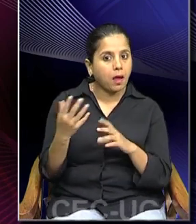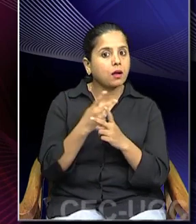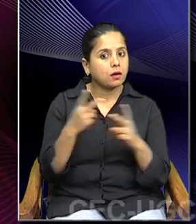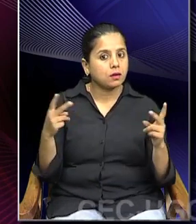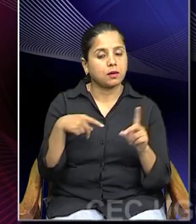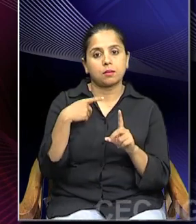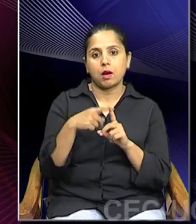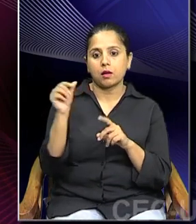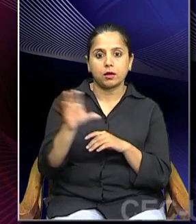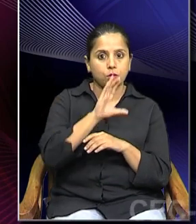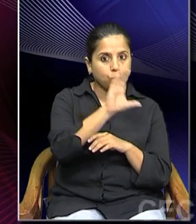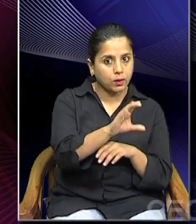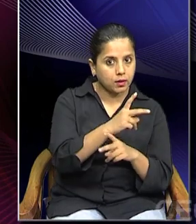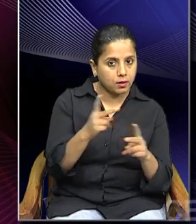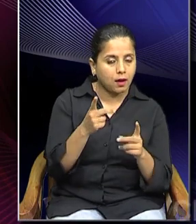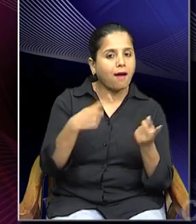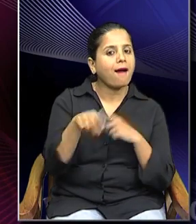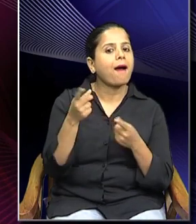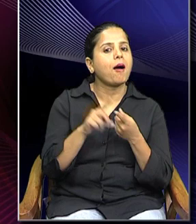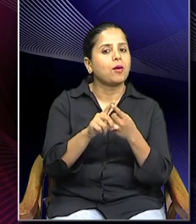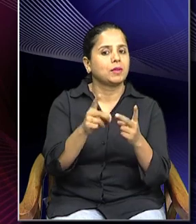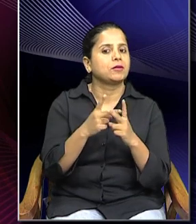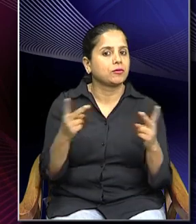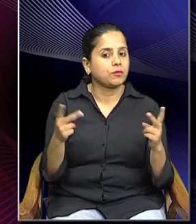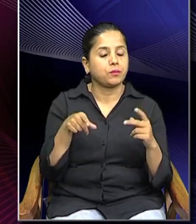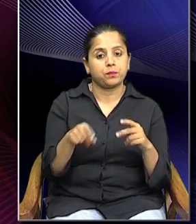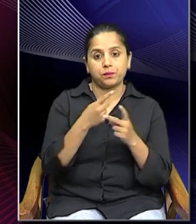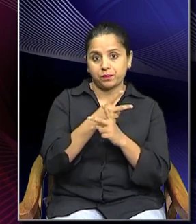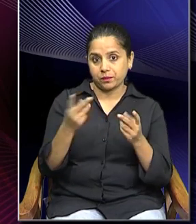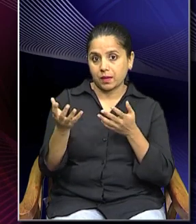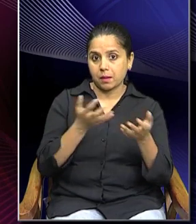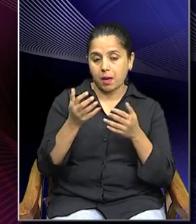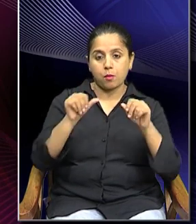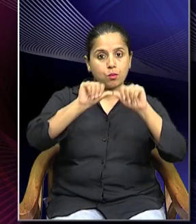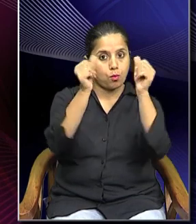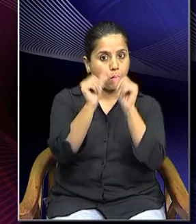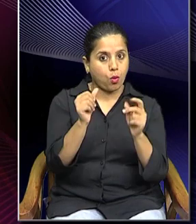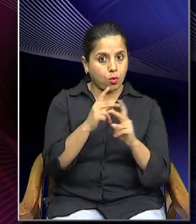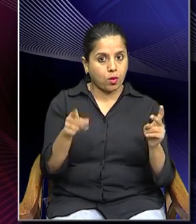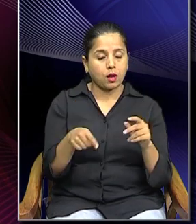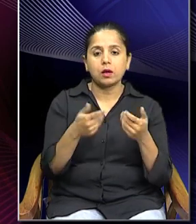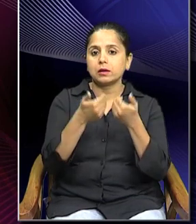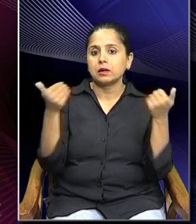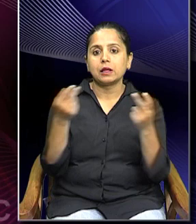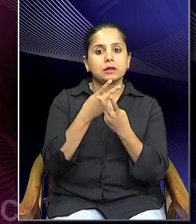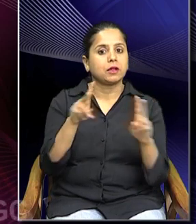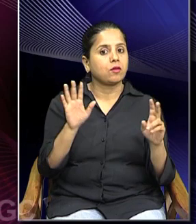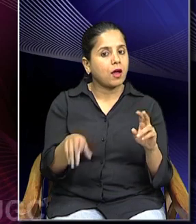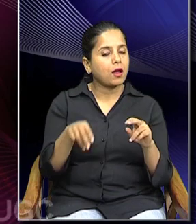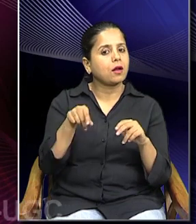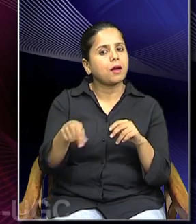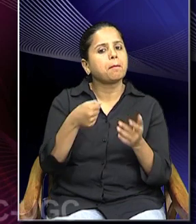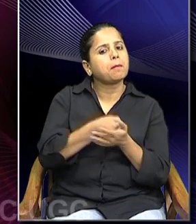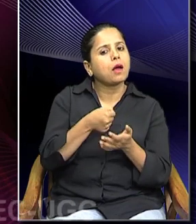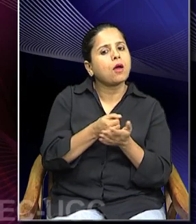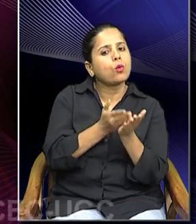and investment takes place. So, the multiple market model differs in a fundamental way with